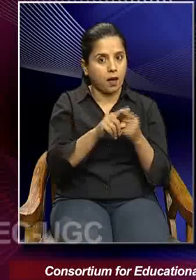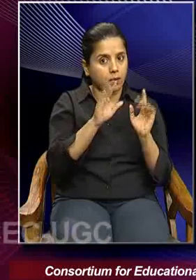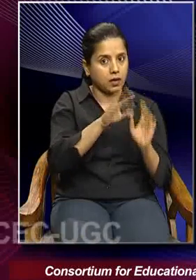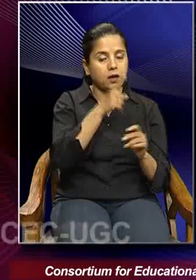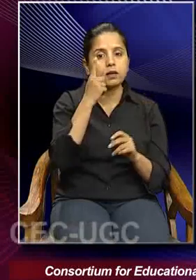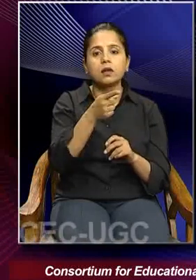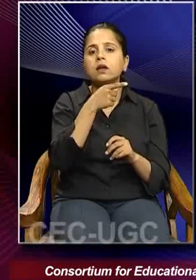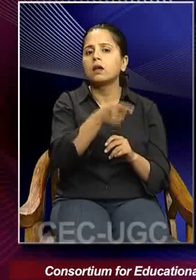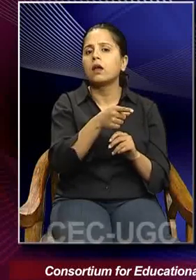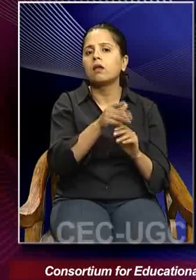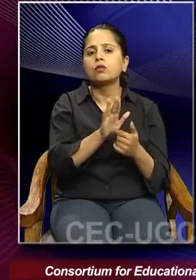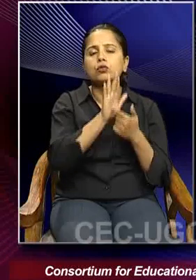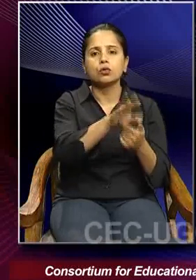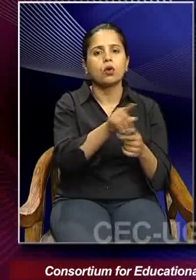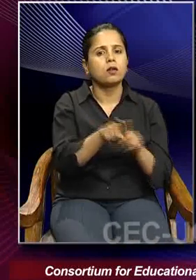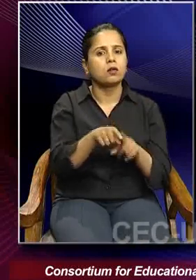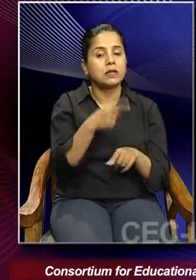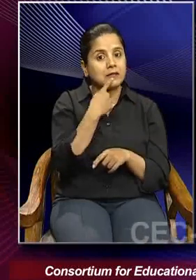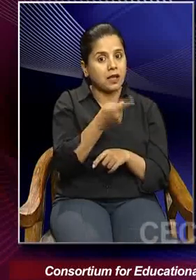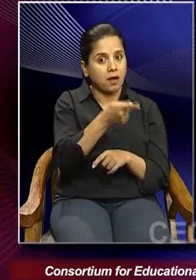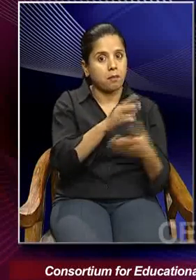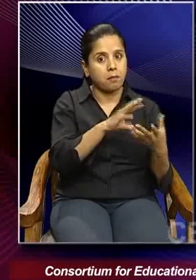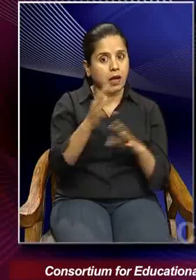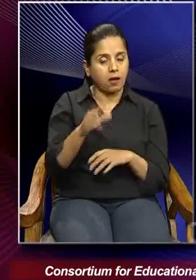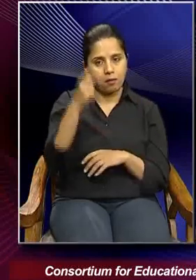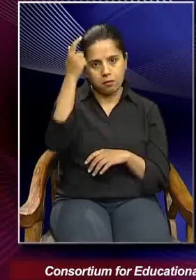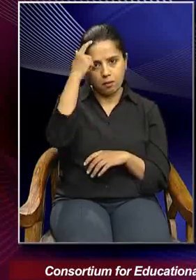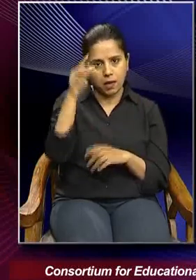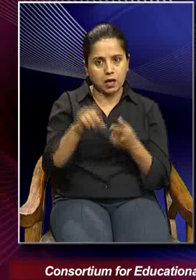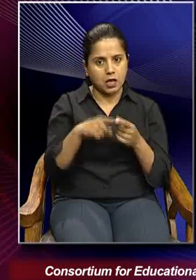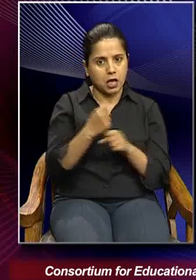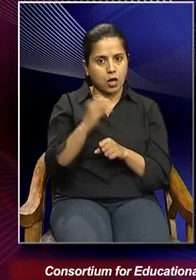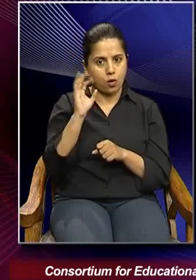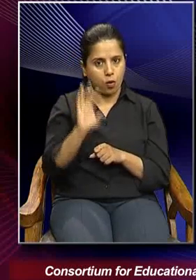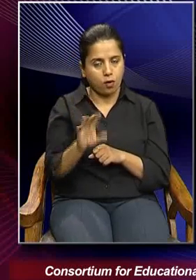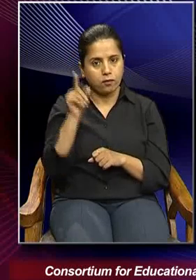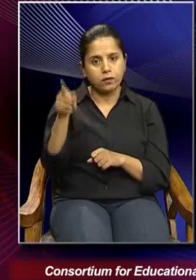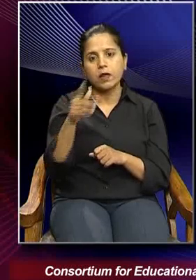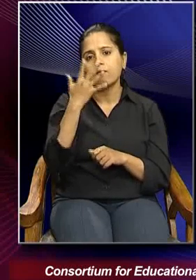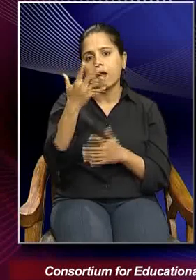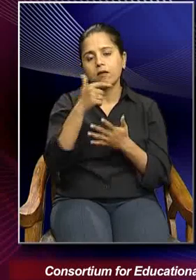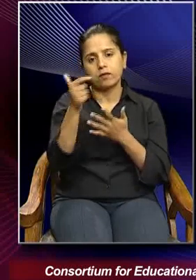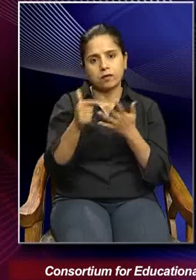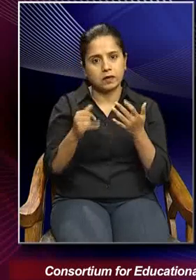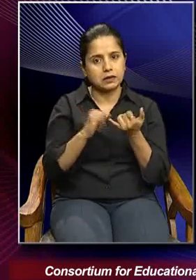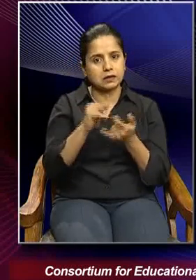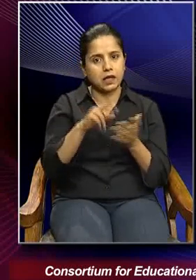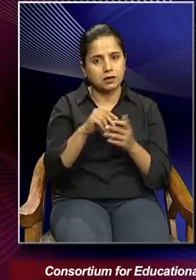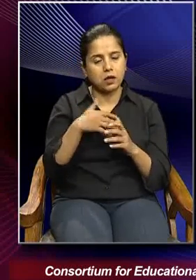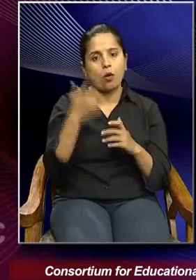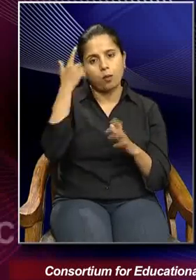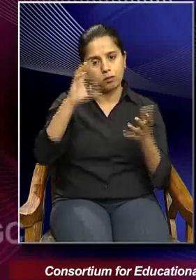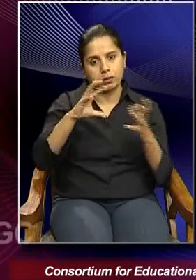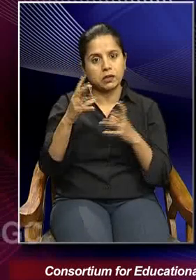is seen to produce manas, 5 sensory organs and 5 motor